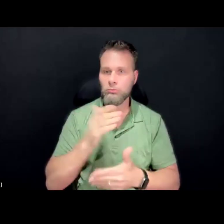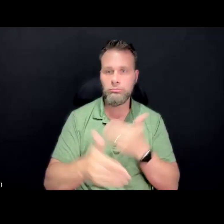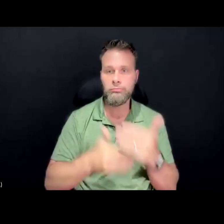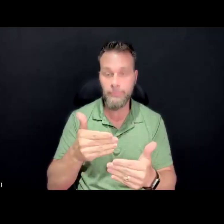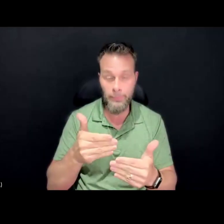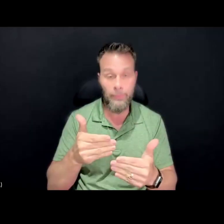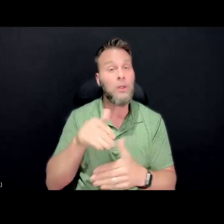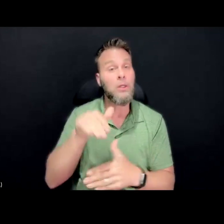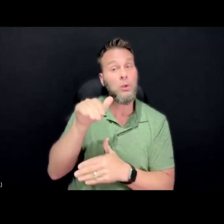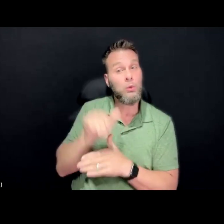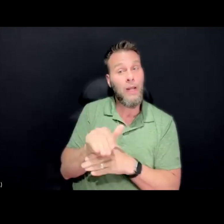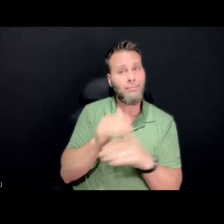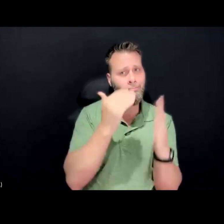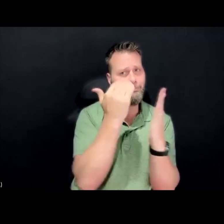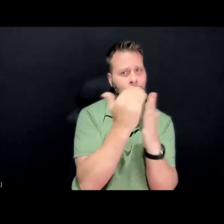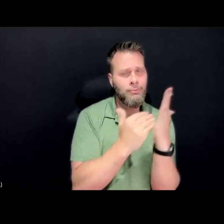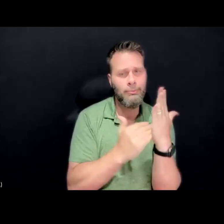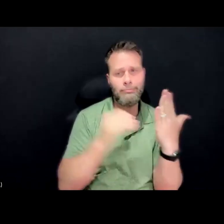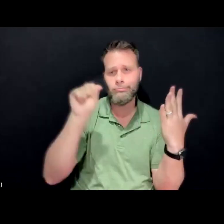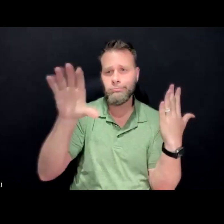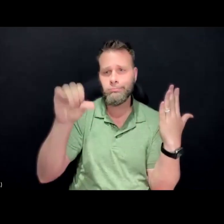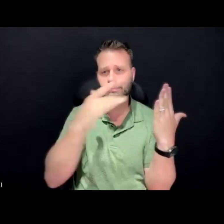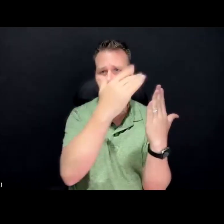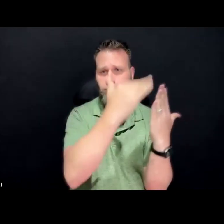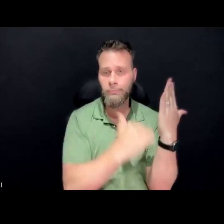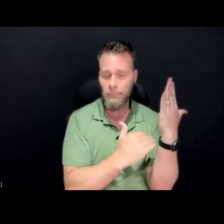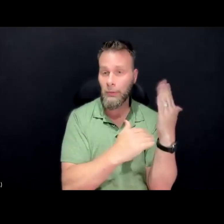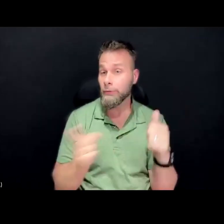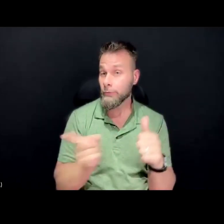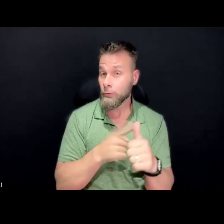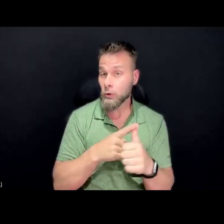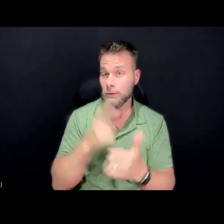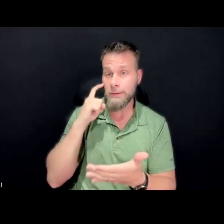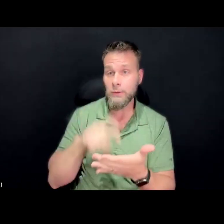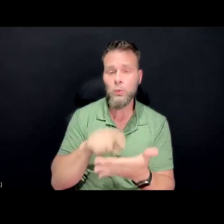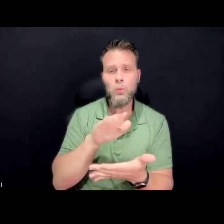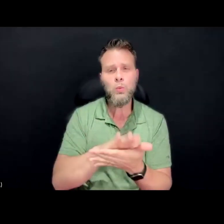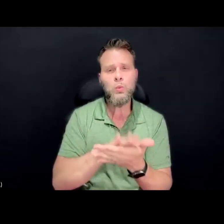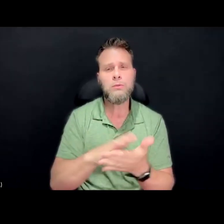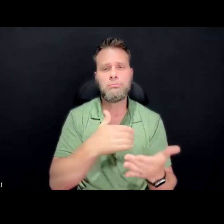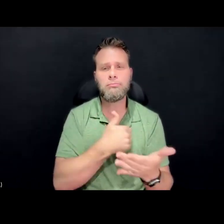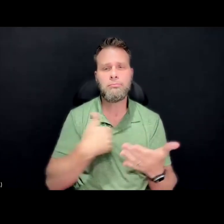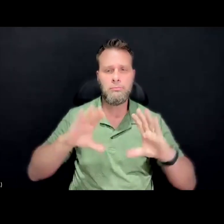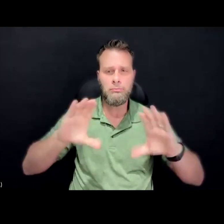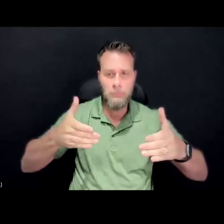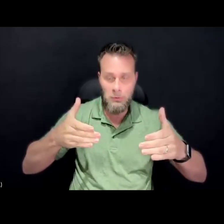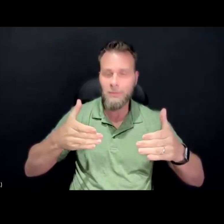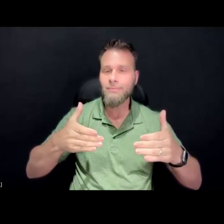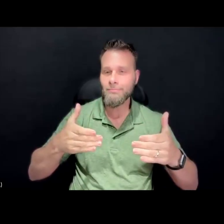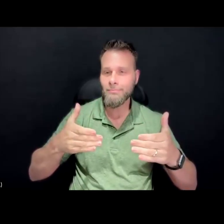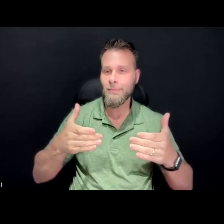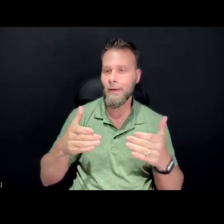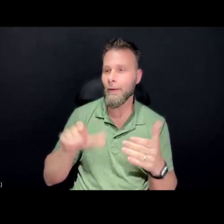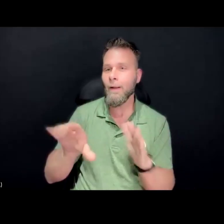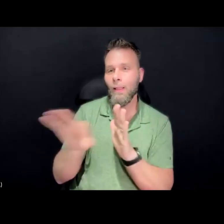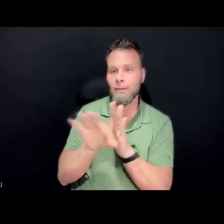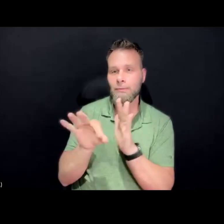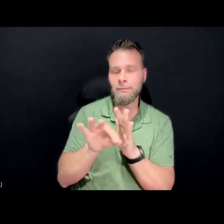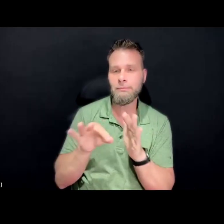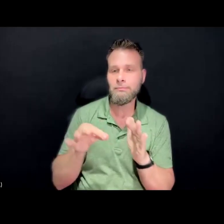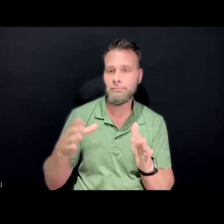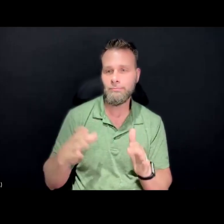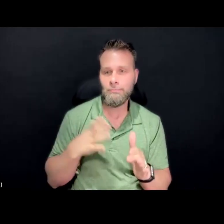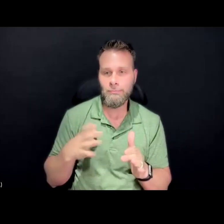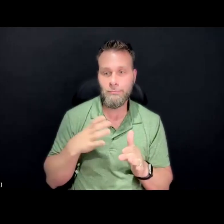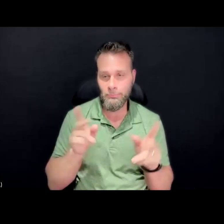into tonight's agenda, I'd like to acknowledge our school committee members and elected officials present on the call. School